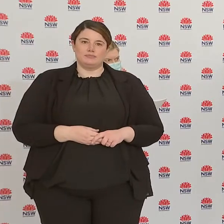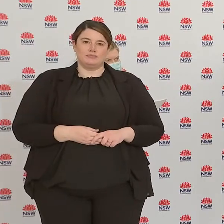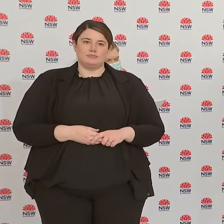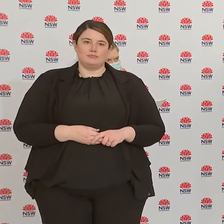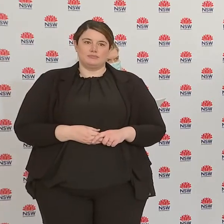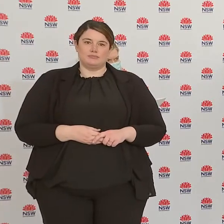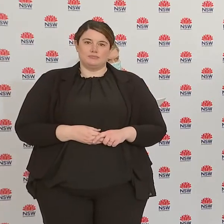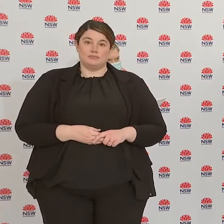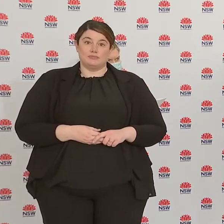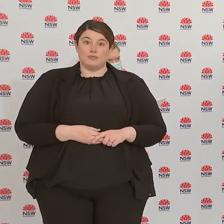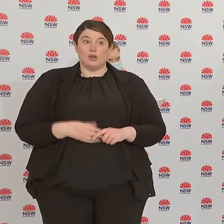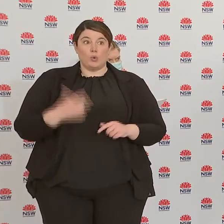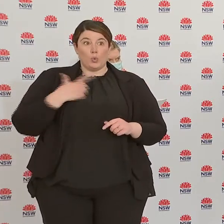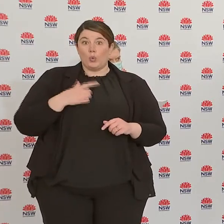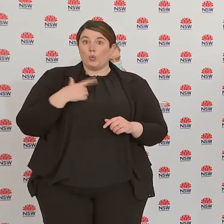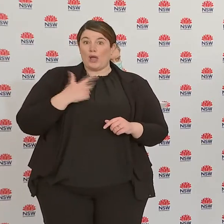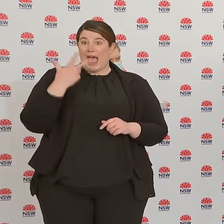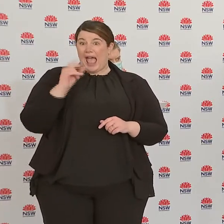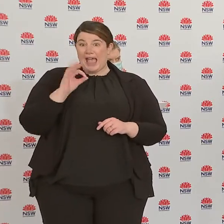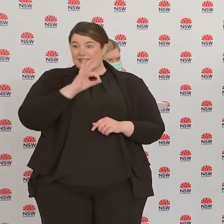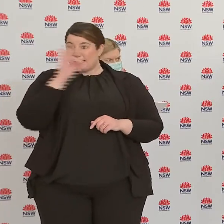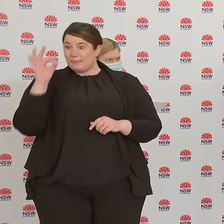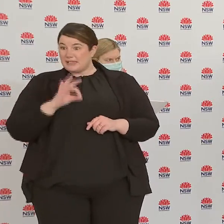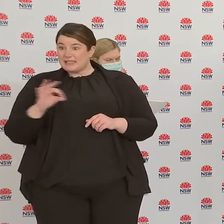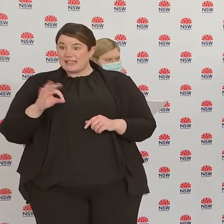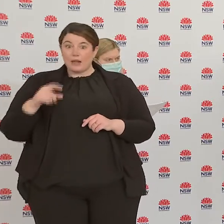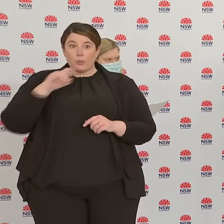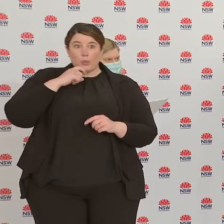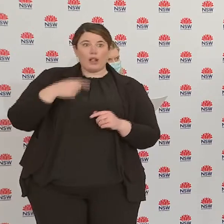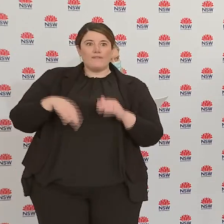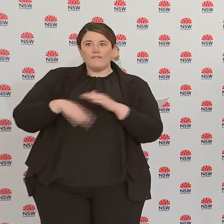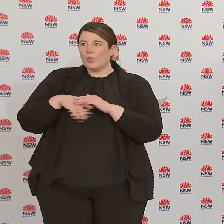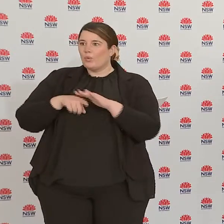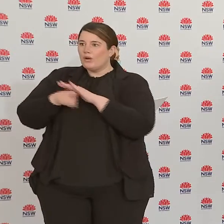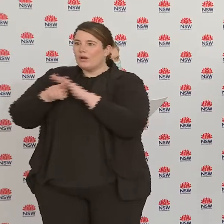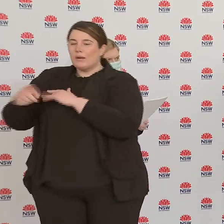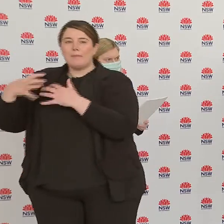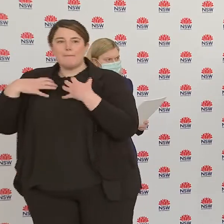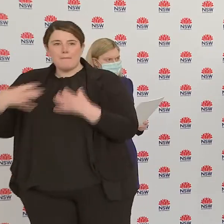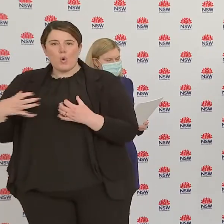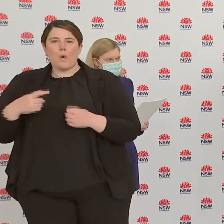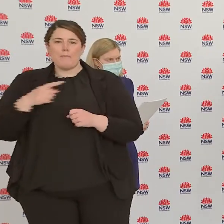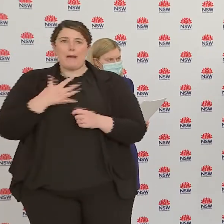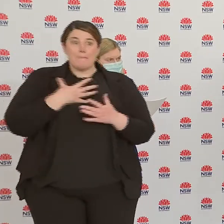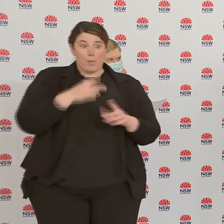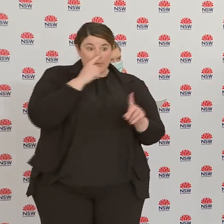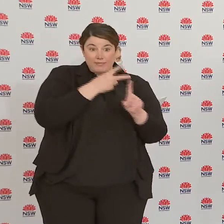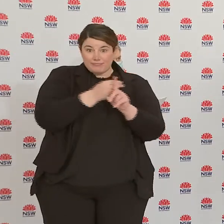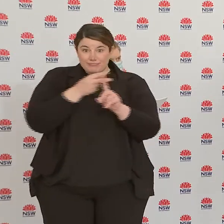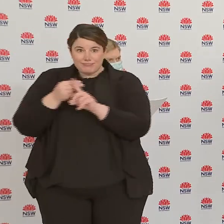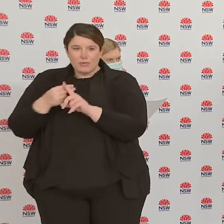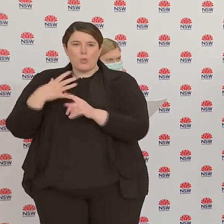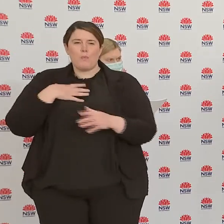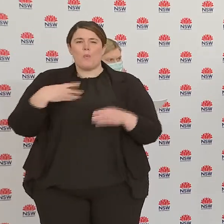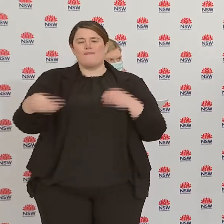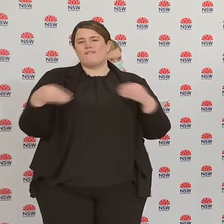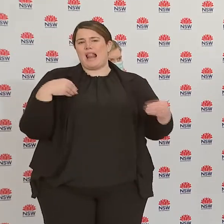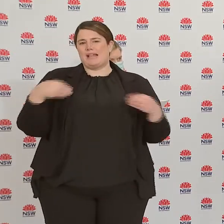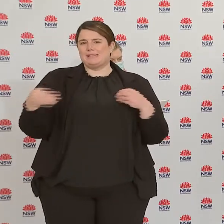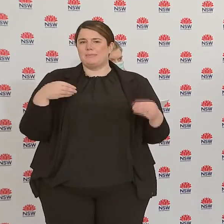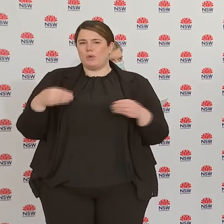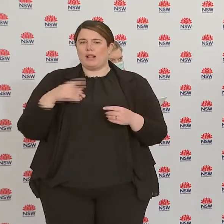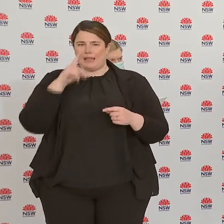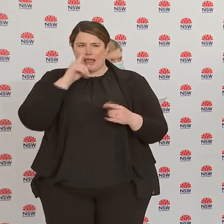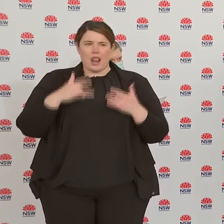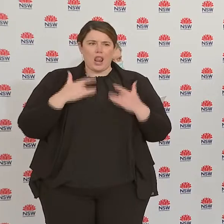be as free as we would like at 80% or 70%, but it does mean we can live life more freely. And that's something we should all aim towards. And I want to send a strong message